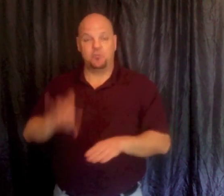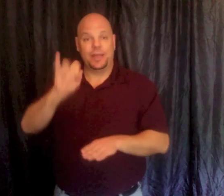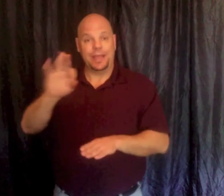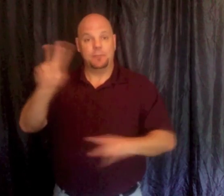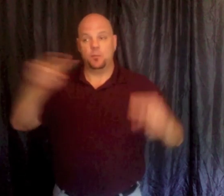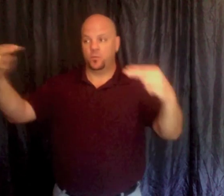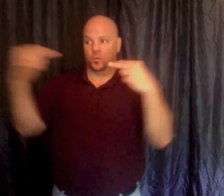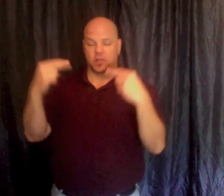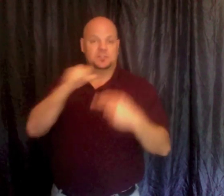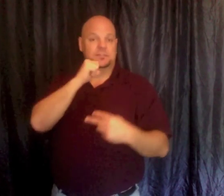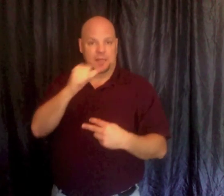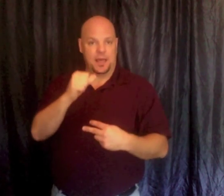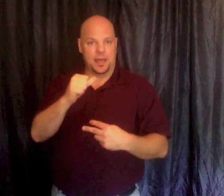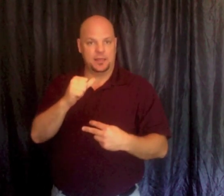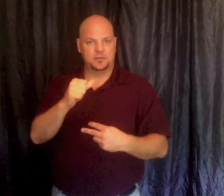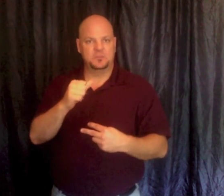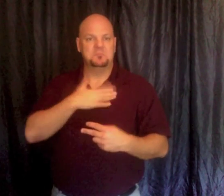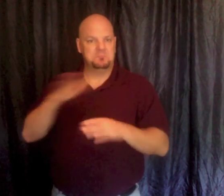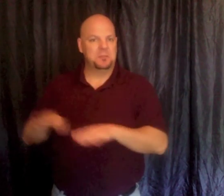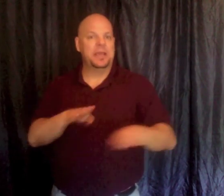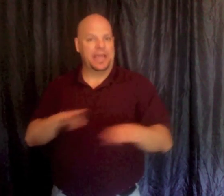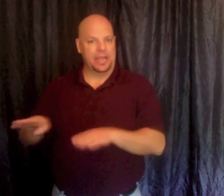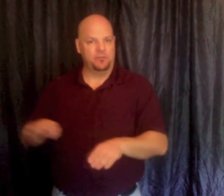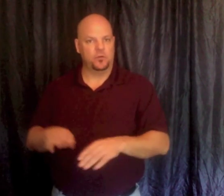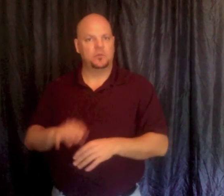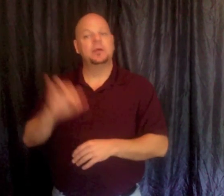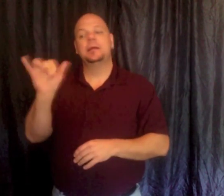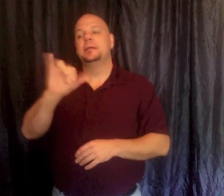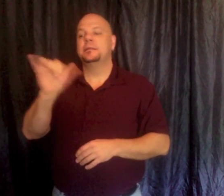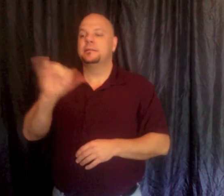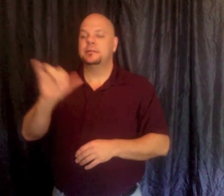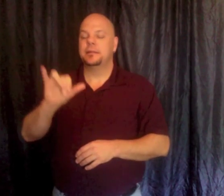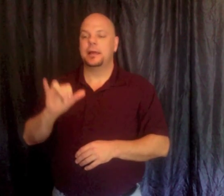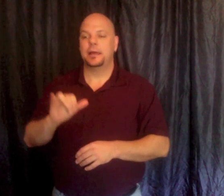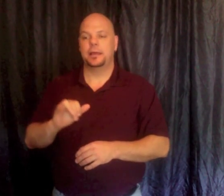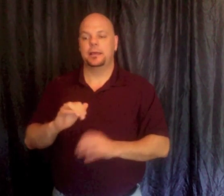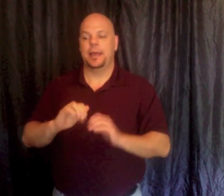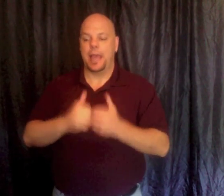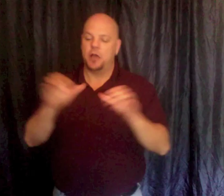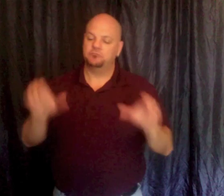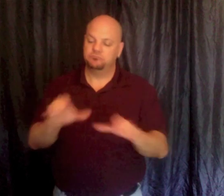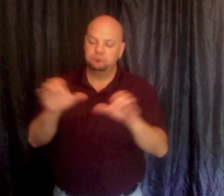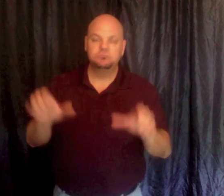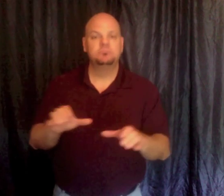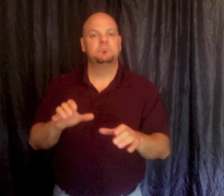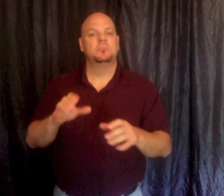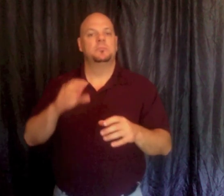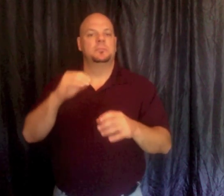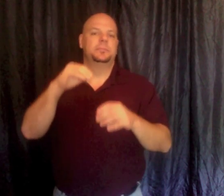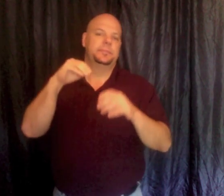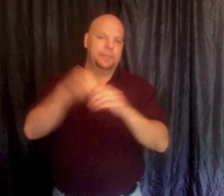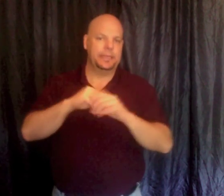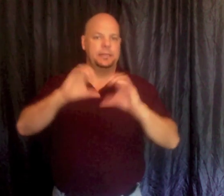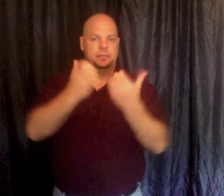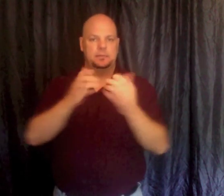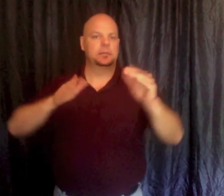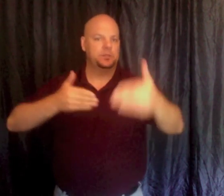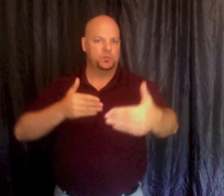There's no mysterious watchdog walking you. It's how you behave in the classroom. And it's about what